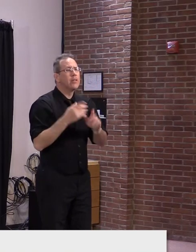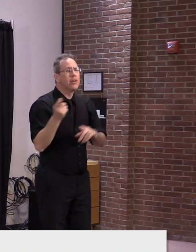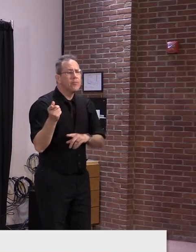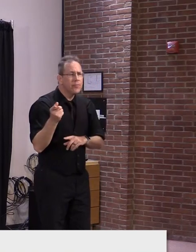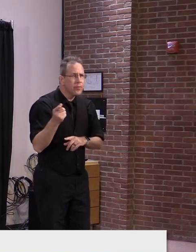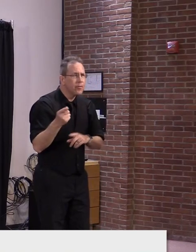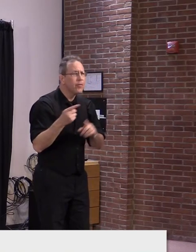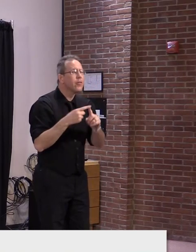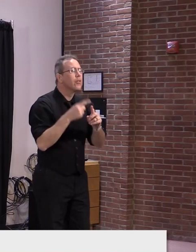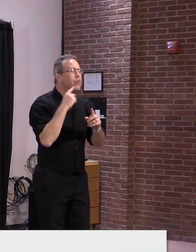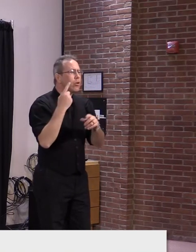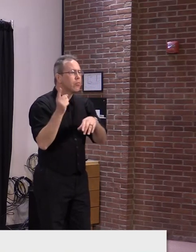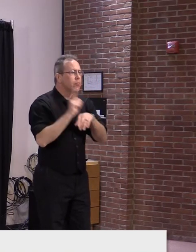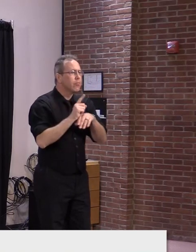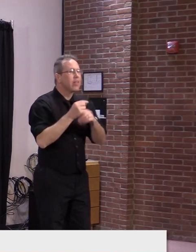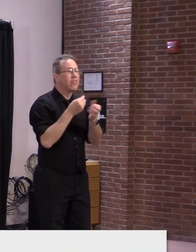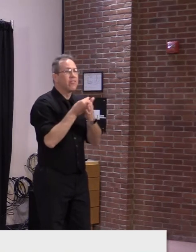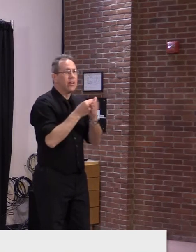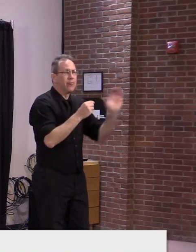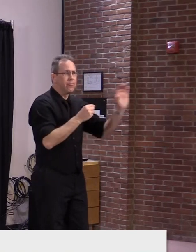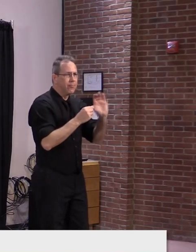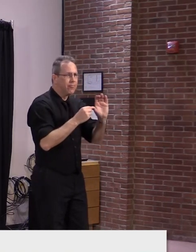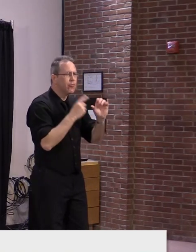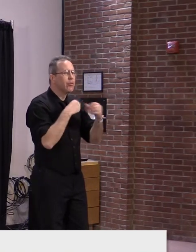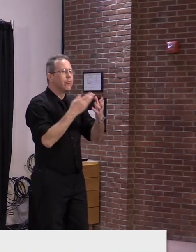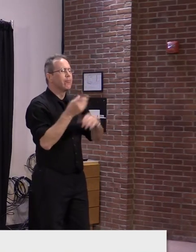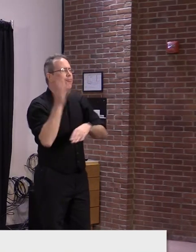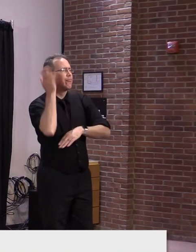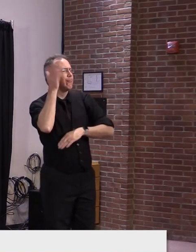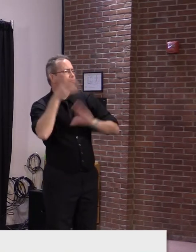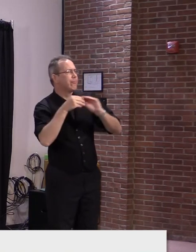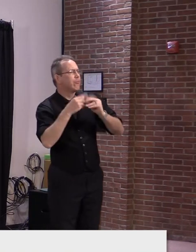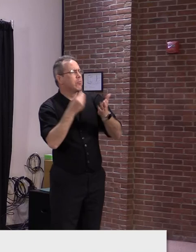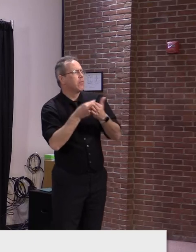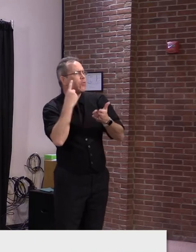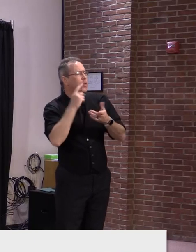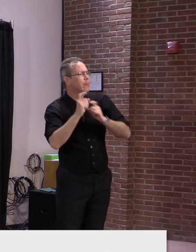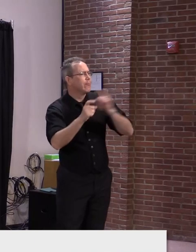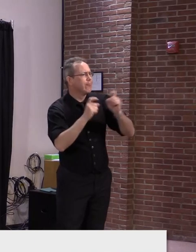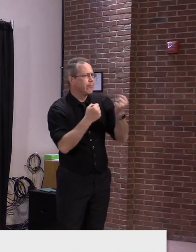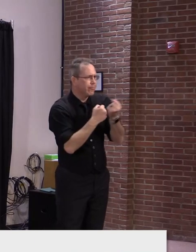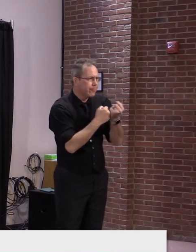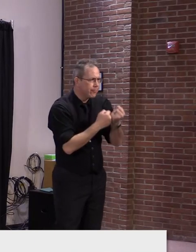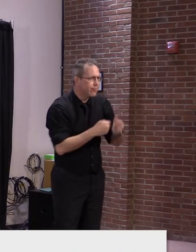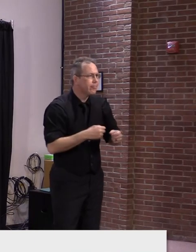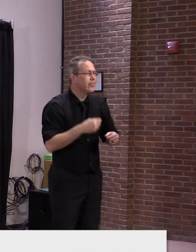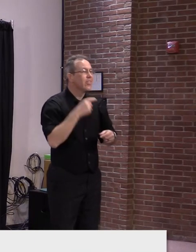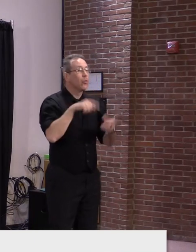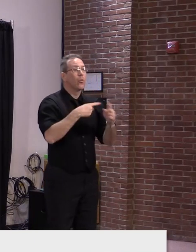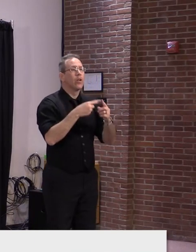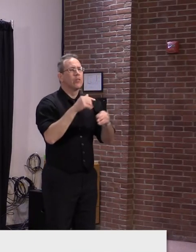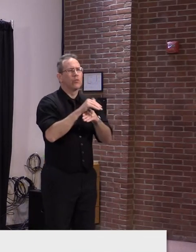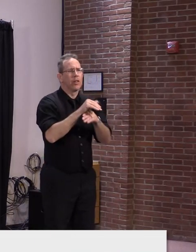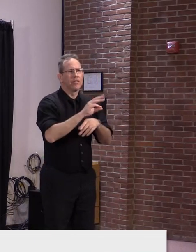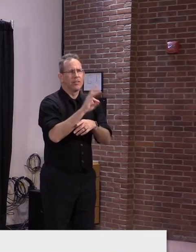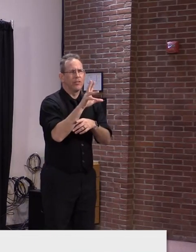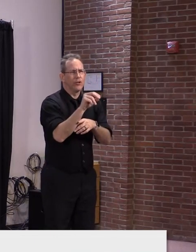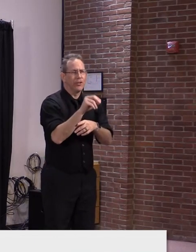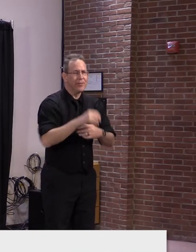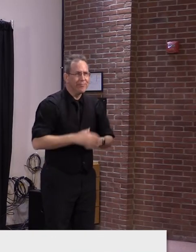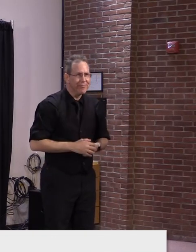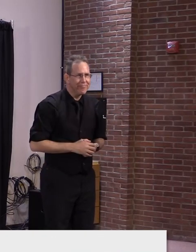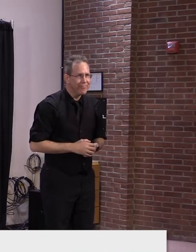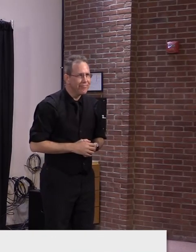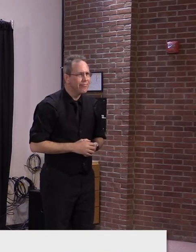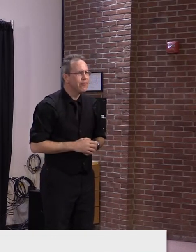receiving the aid funding. So again, we'll be gathering at 6:30 with remarks after it should be over